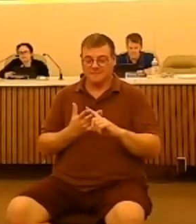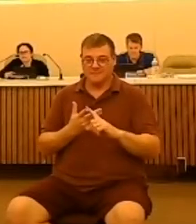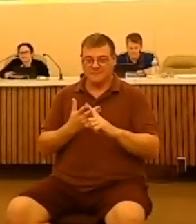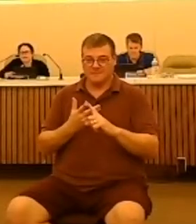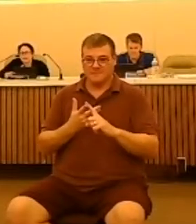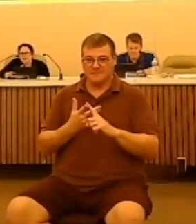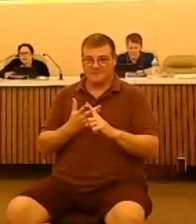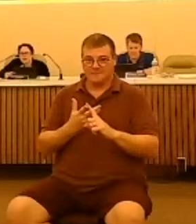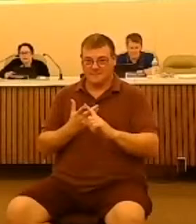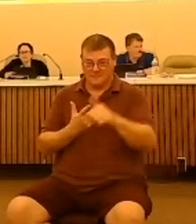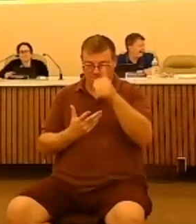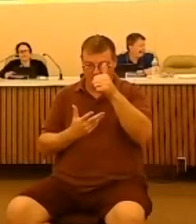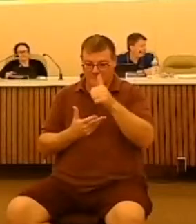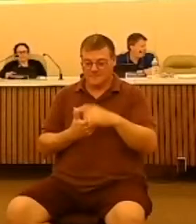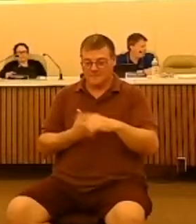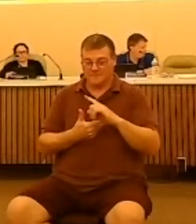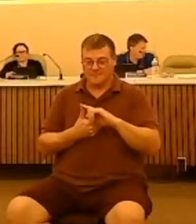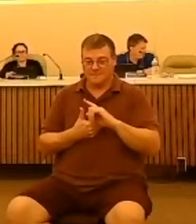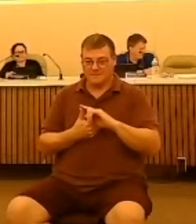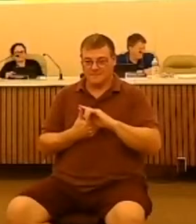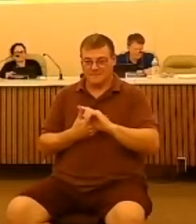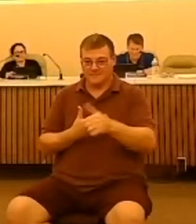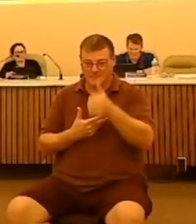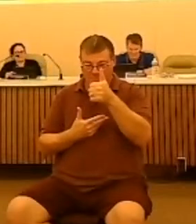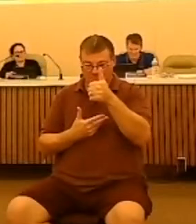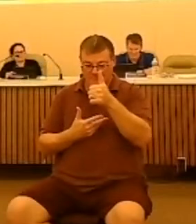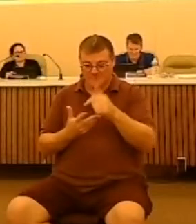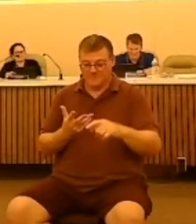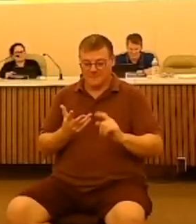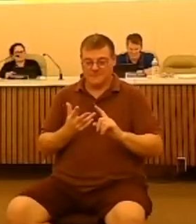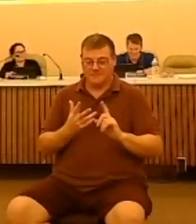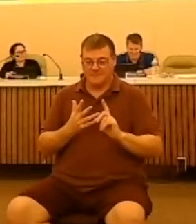Councilmember Safranik, Aye. Councilmember Bolzner,